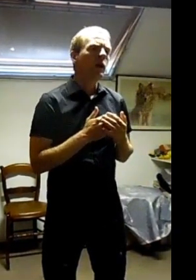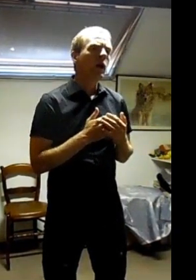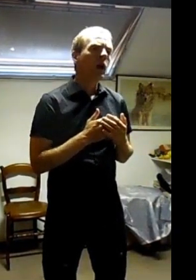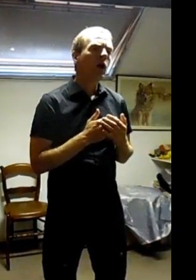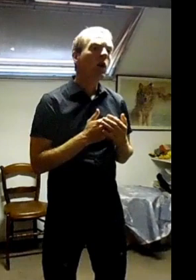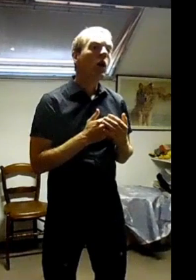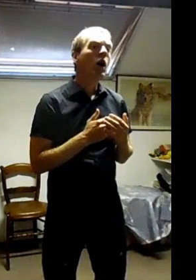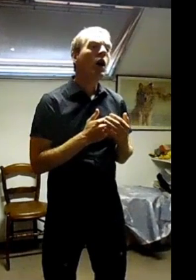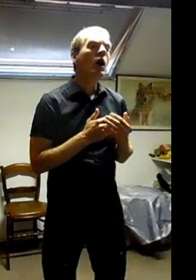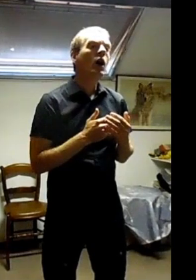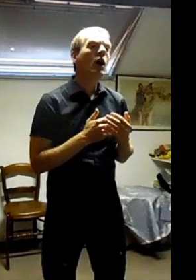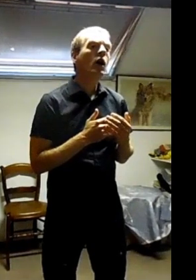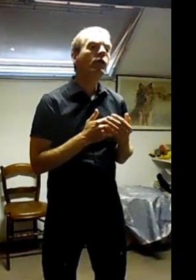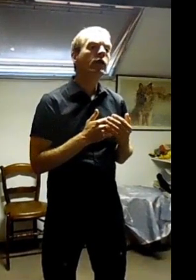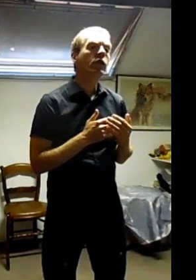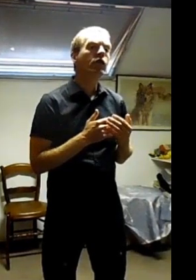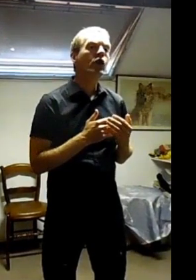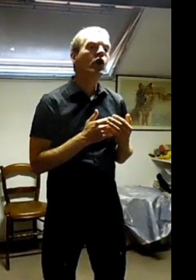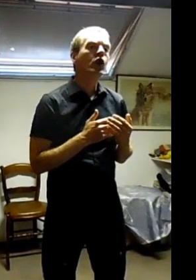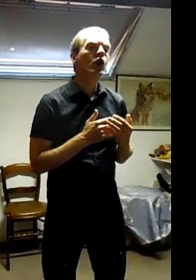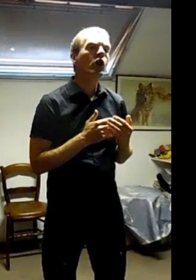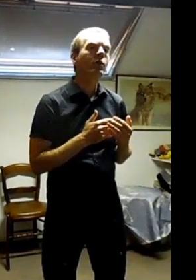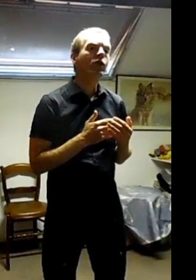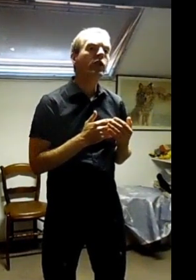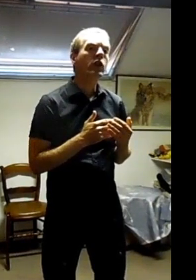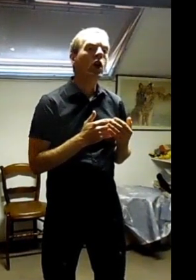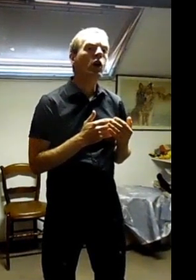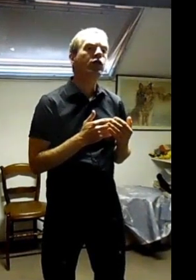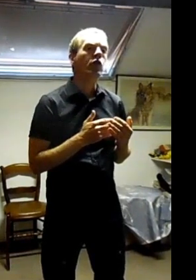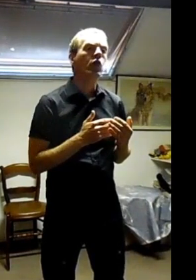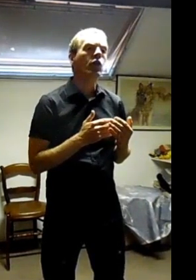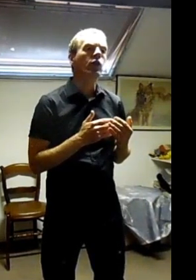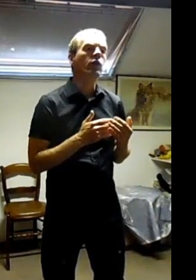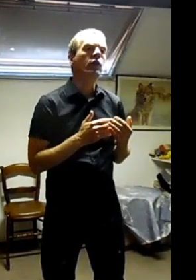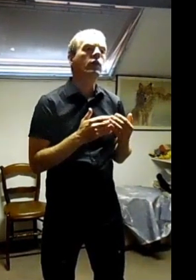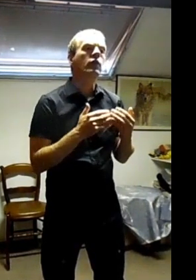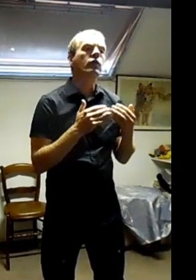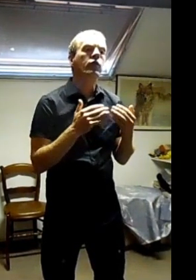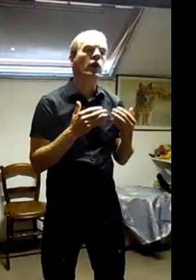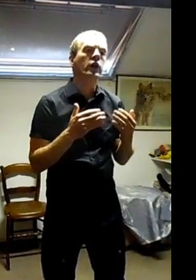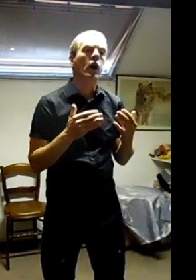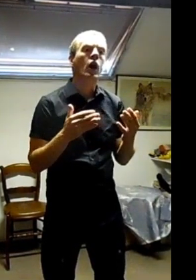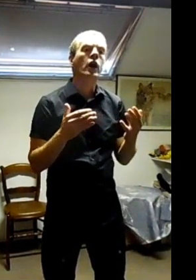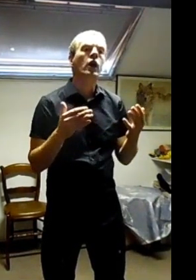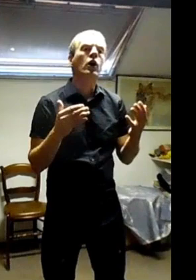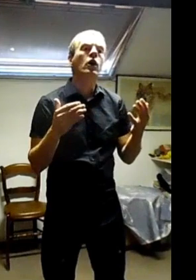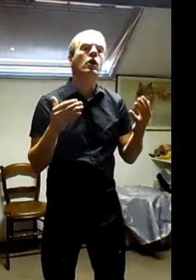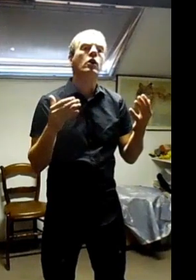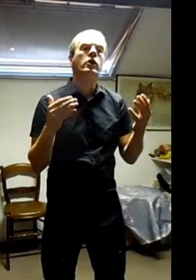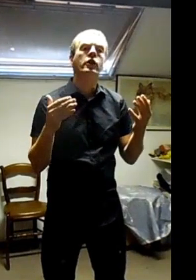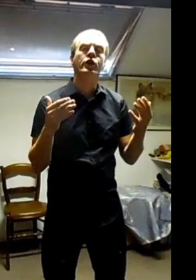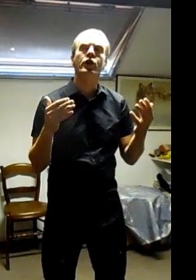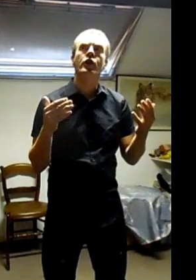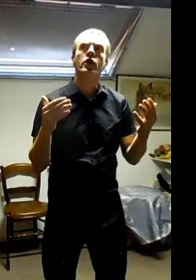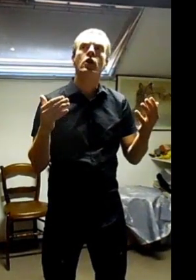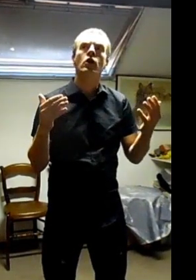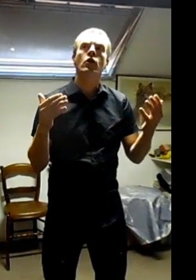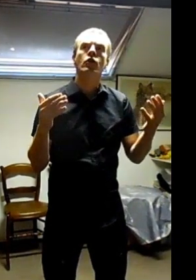Now love is as deep as the ocean, Flying higher than eagles